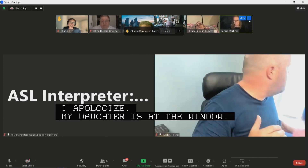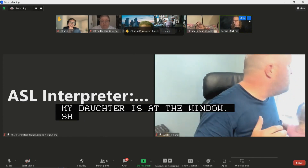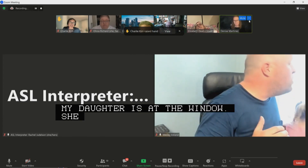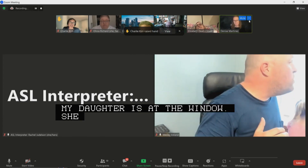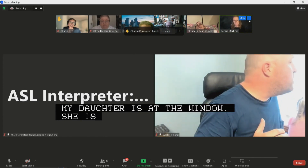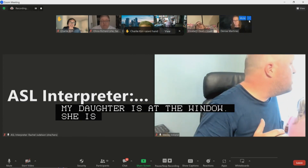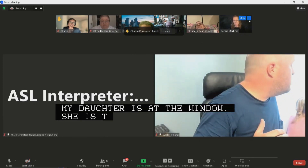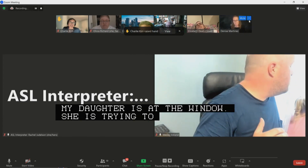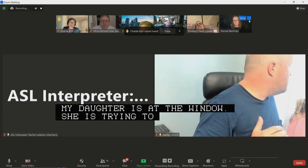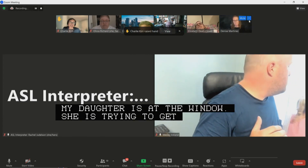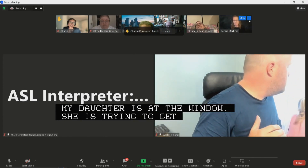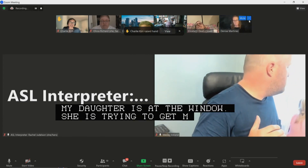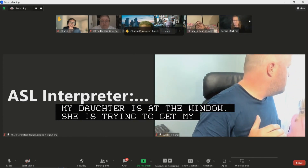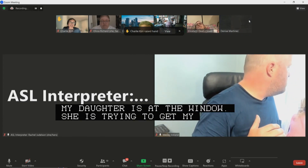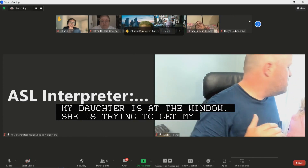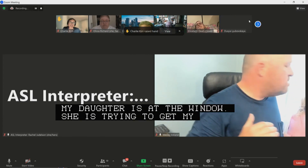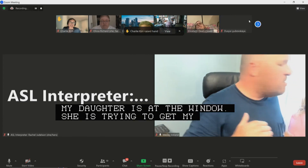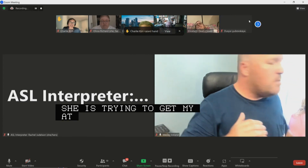moment.